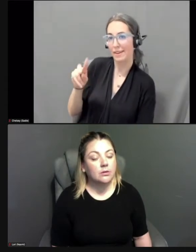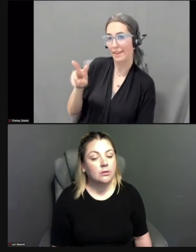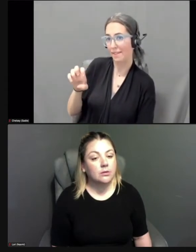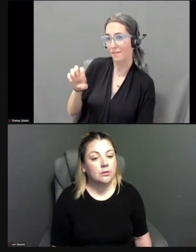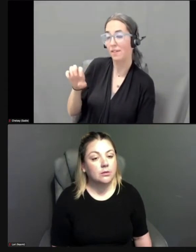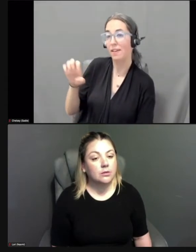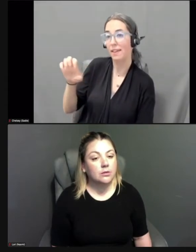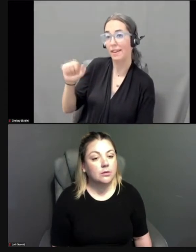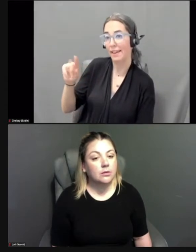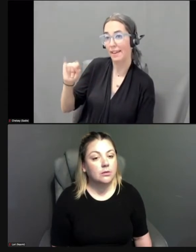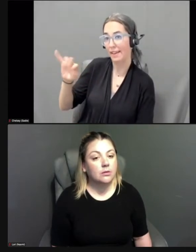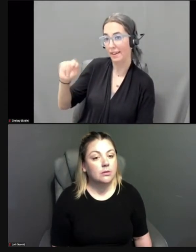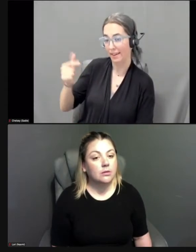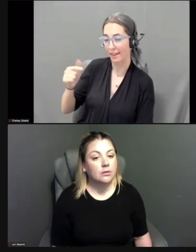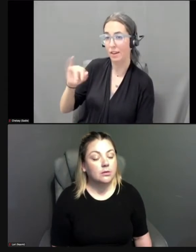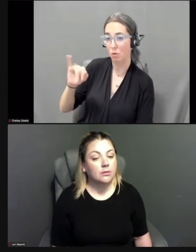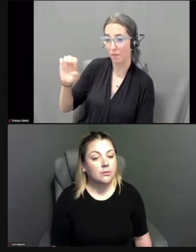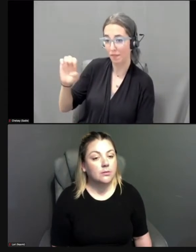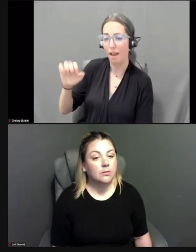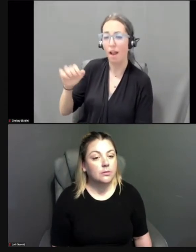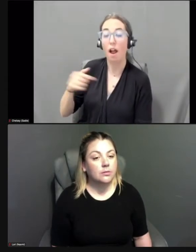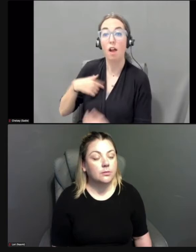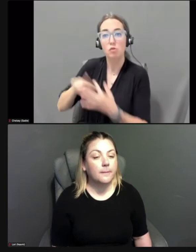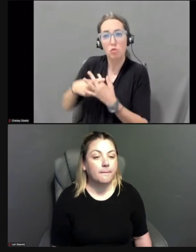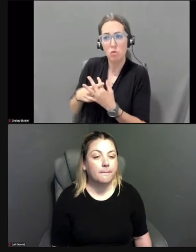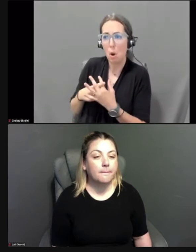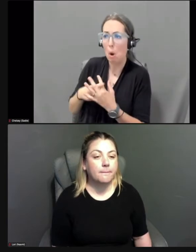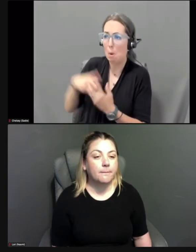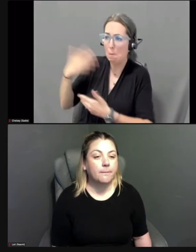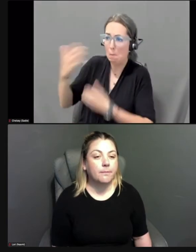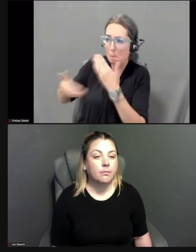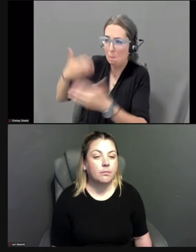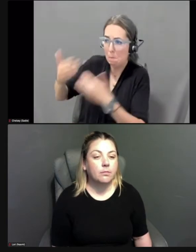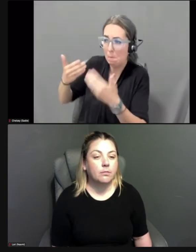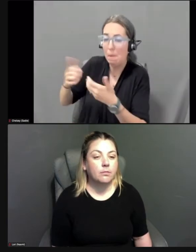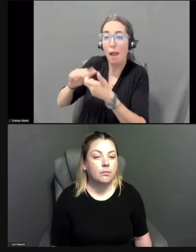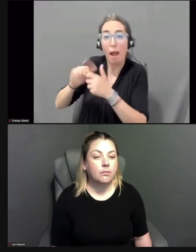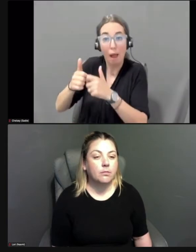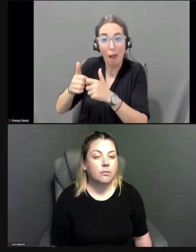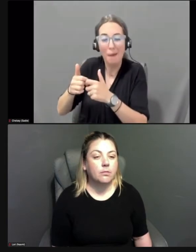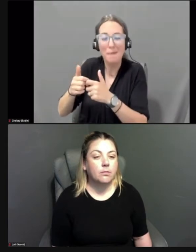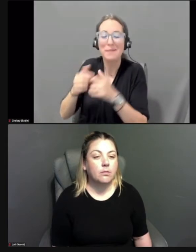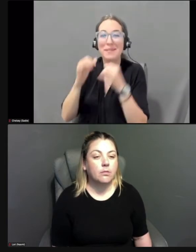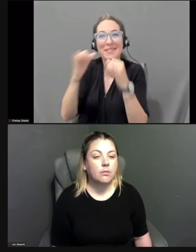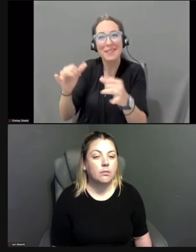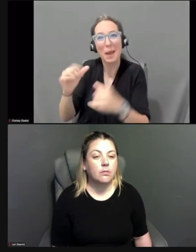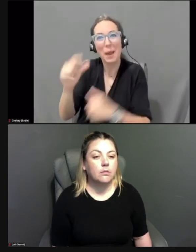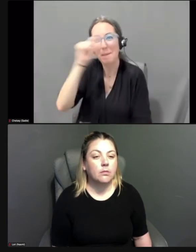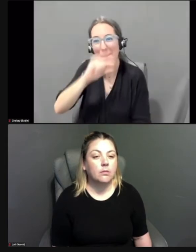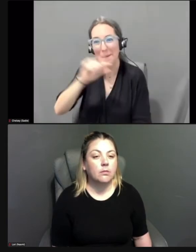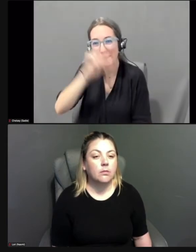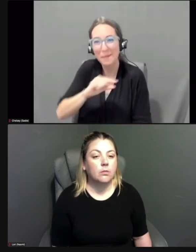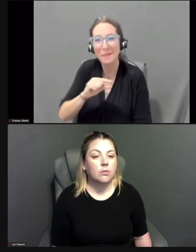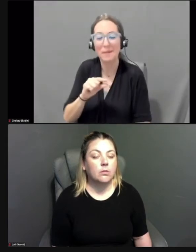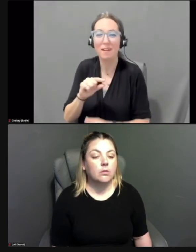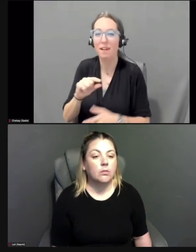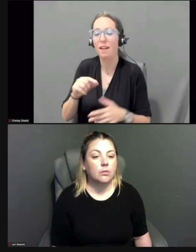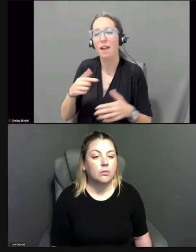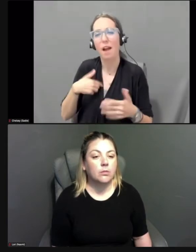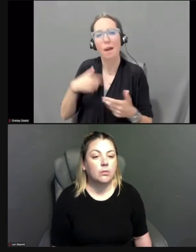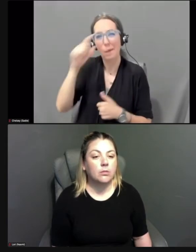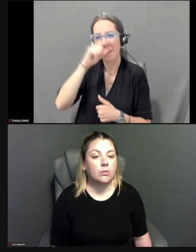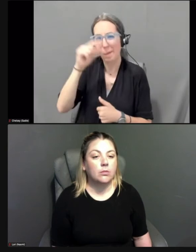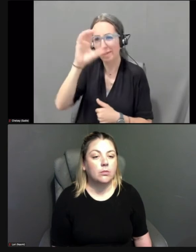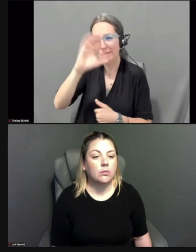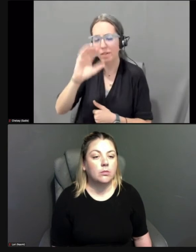Google search on how not to diet anymore or something. It was pretty close to that. It was like, what can you do to not be on a diet?